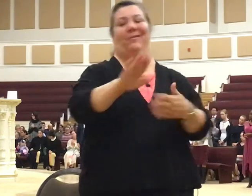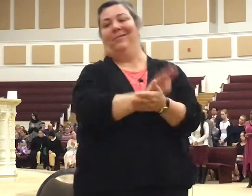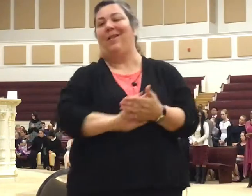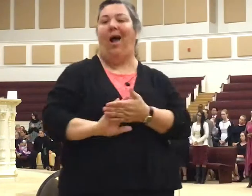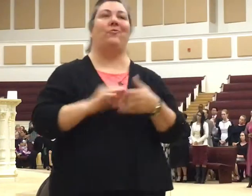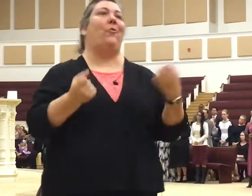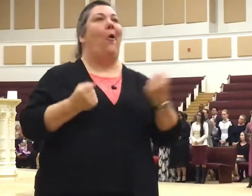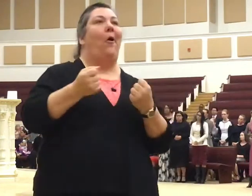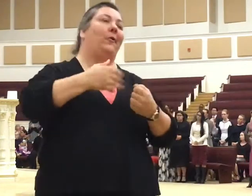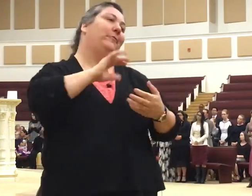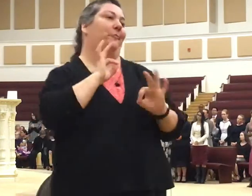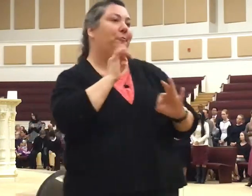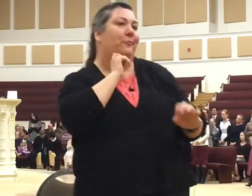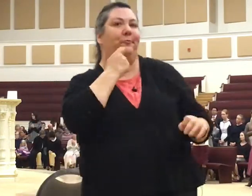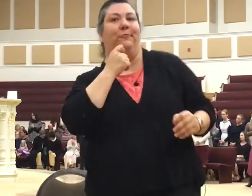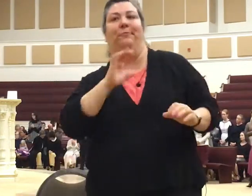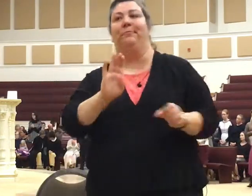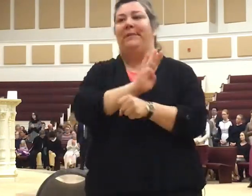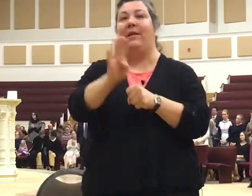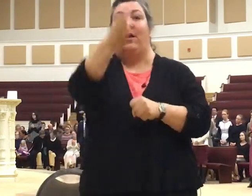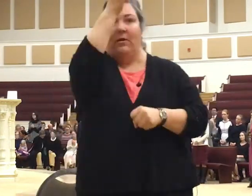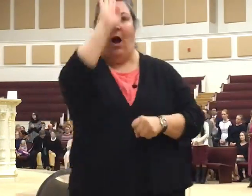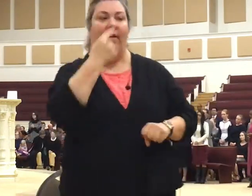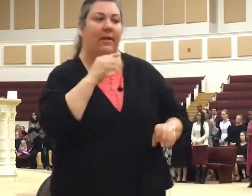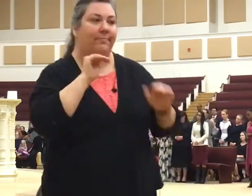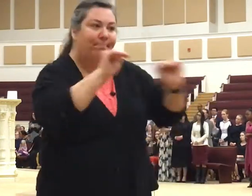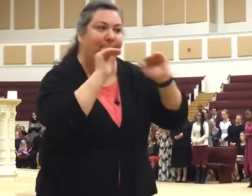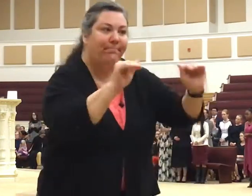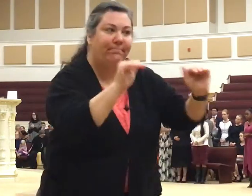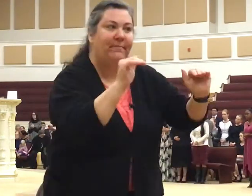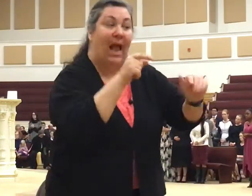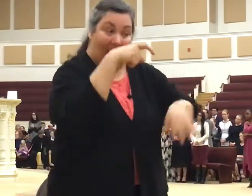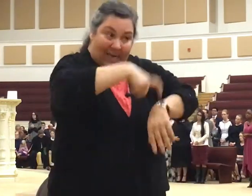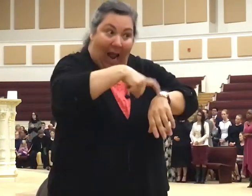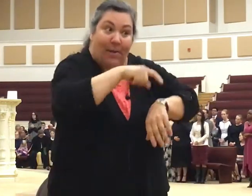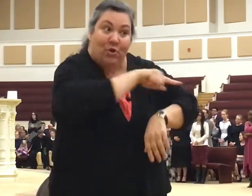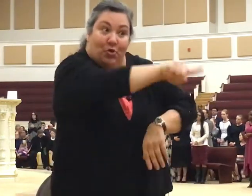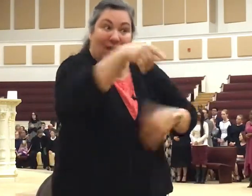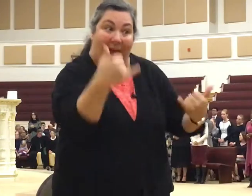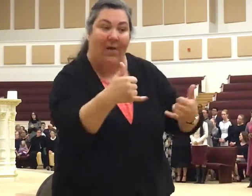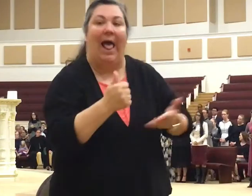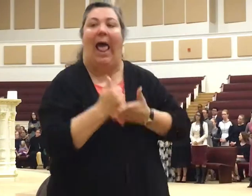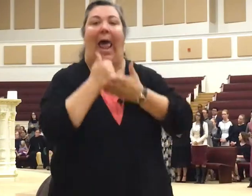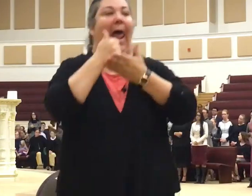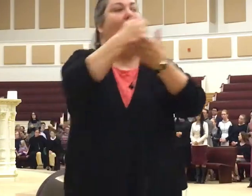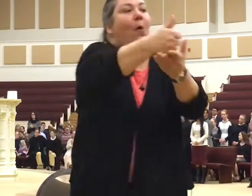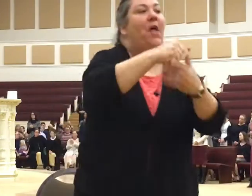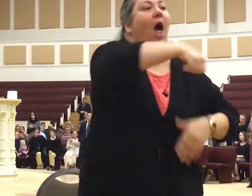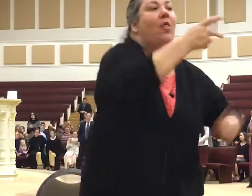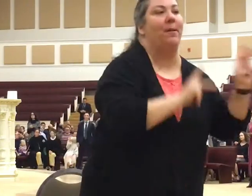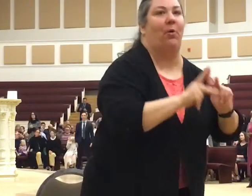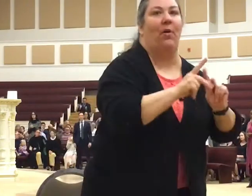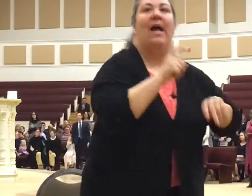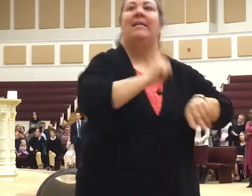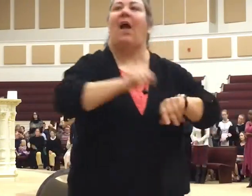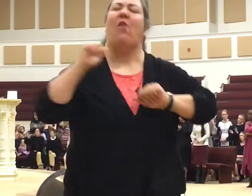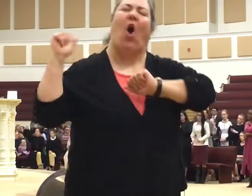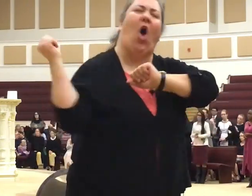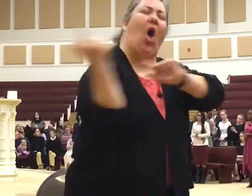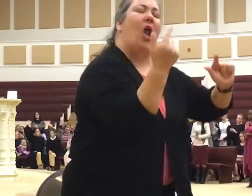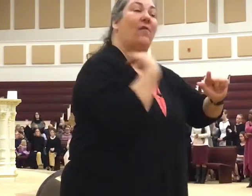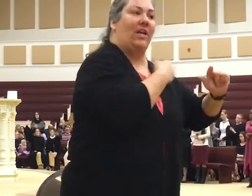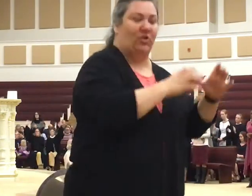business, God told me to shake you up and say it's time for you to help somebody else. It's time for us all to get over